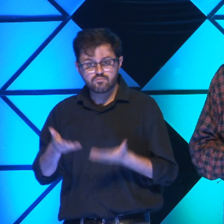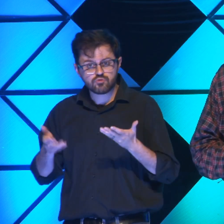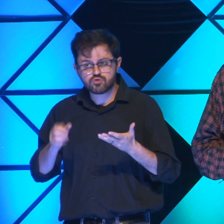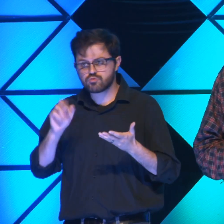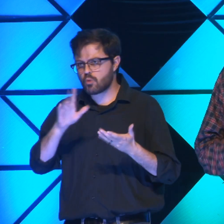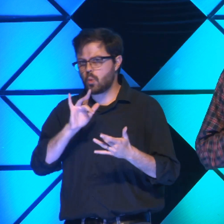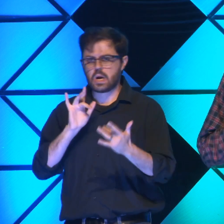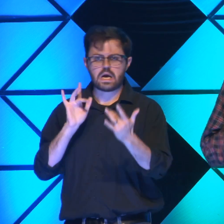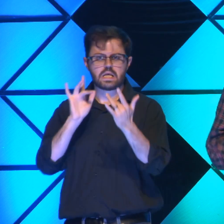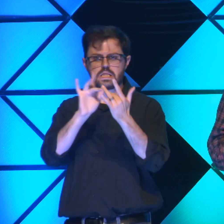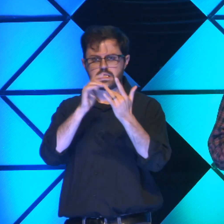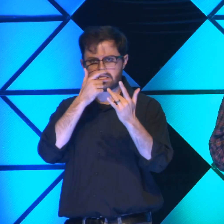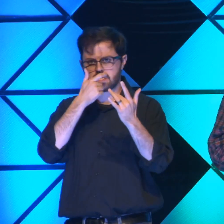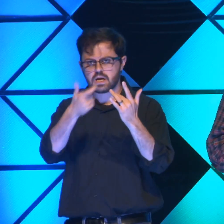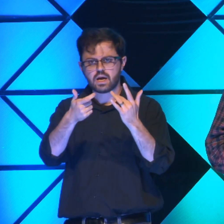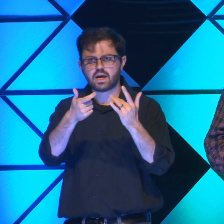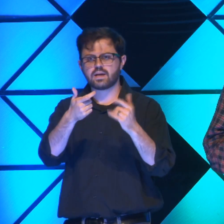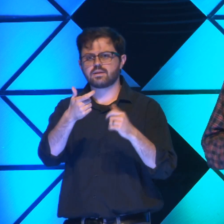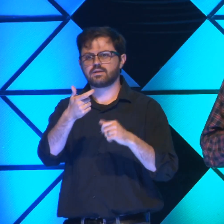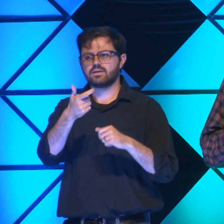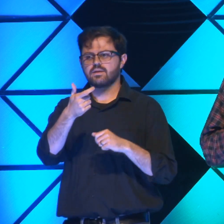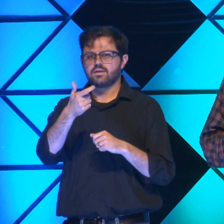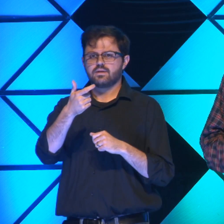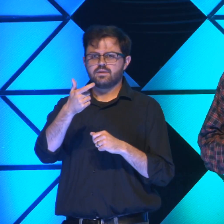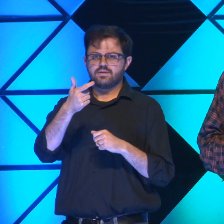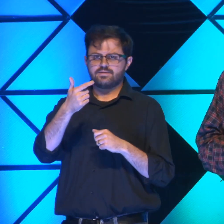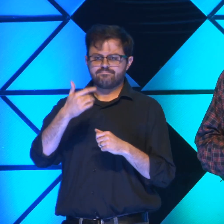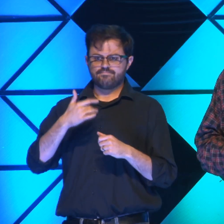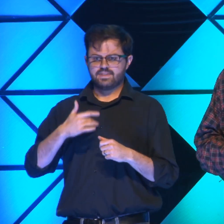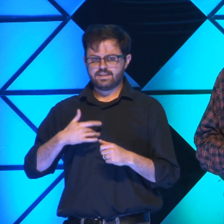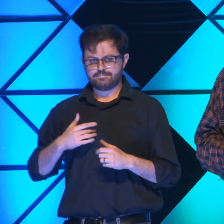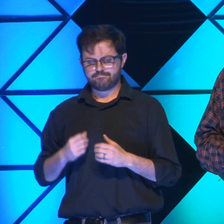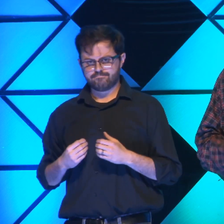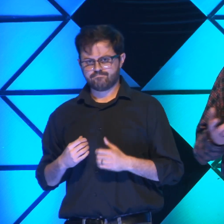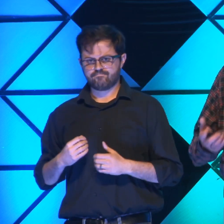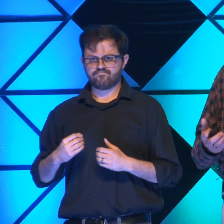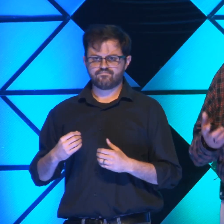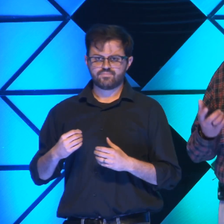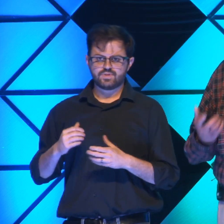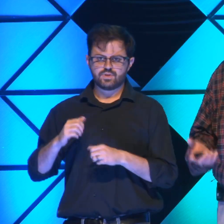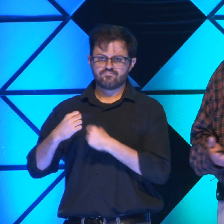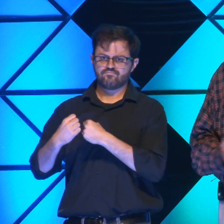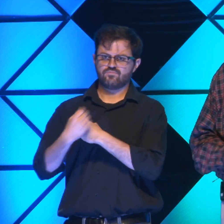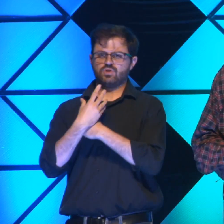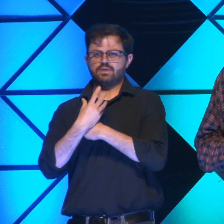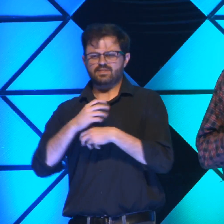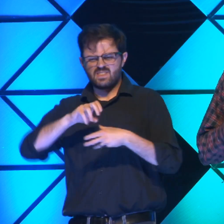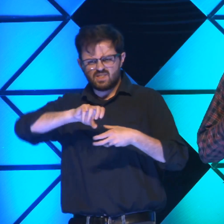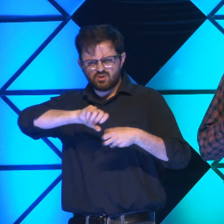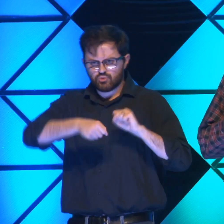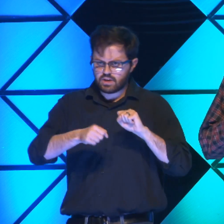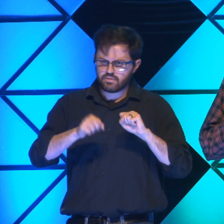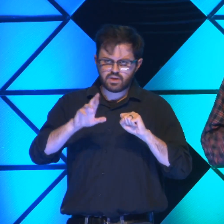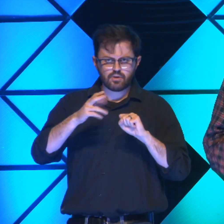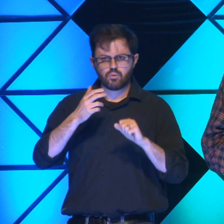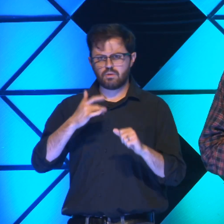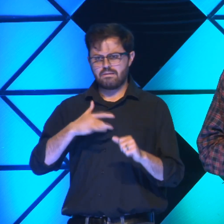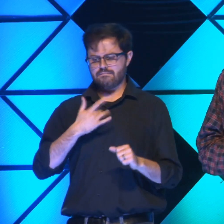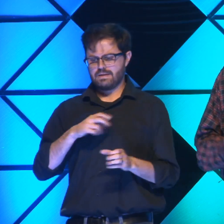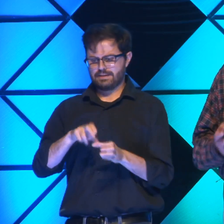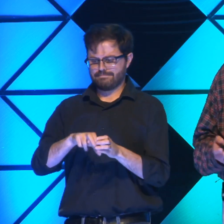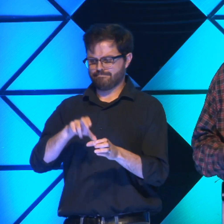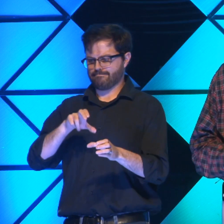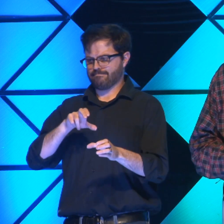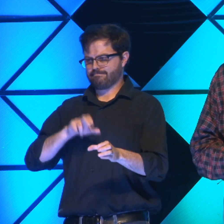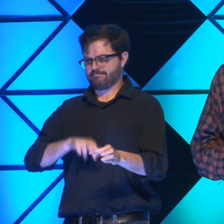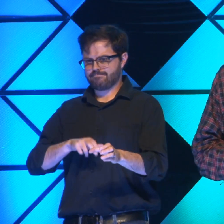online that's created a sense of grieving from a sense of disenchantment with what they had